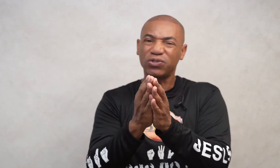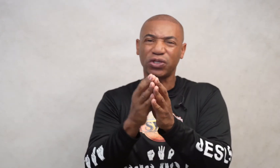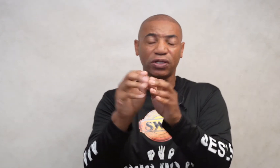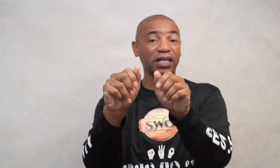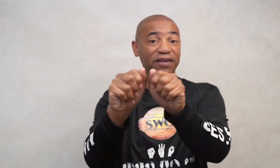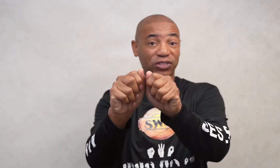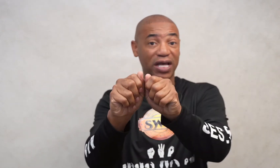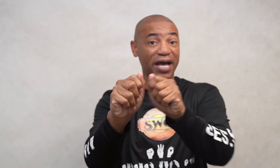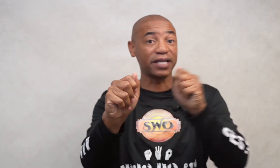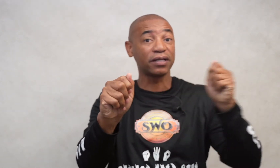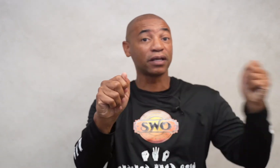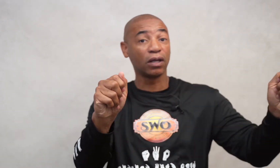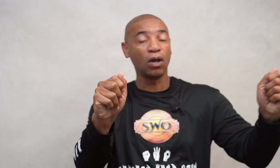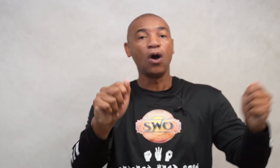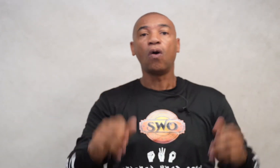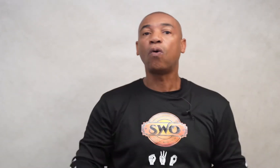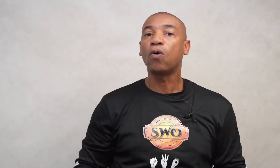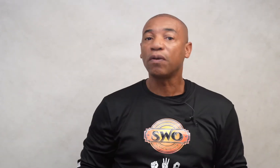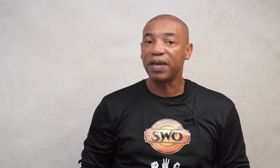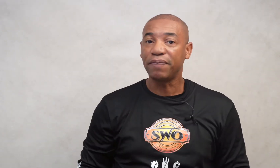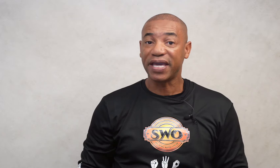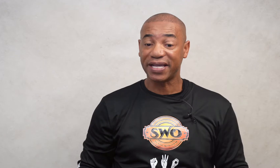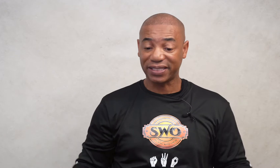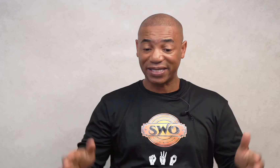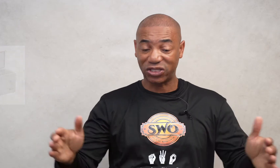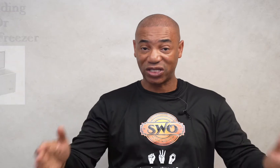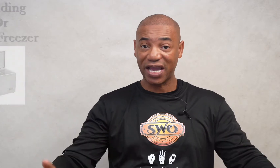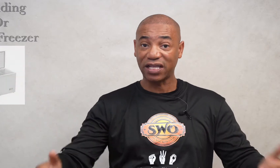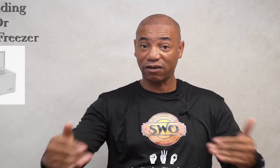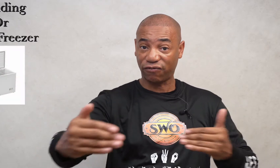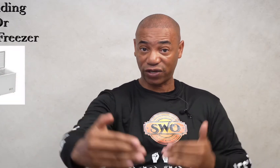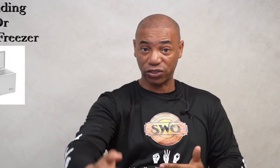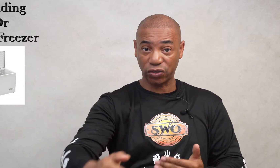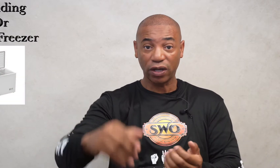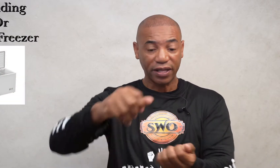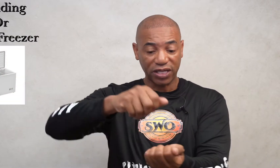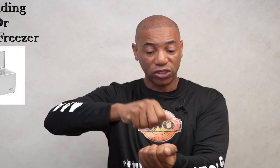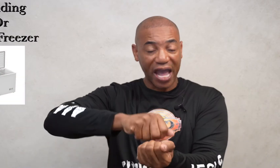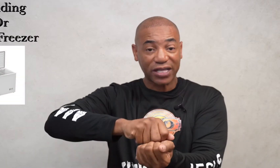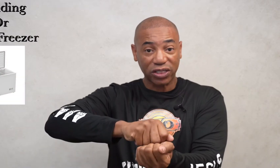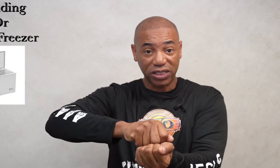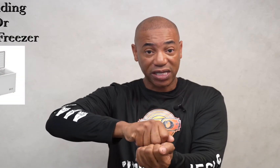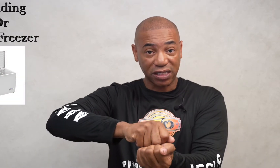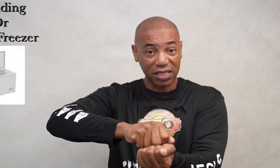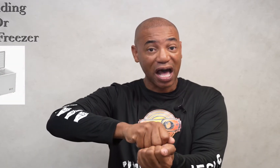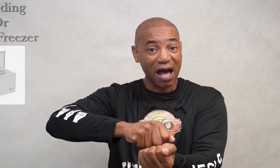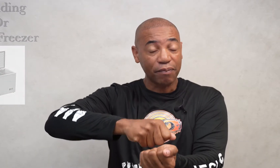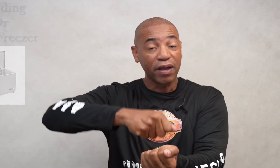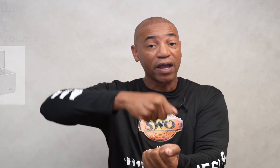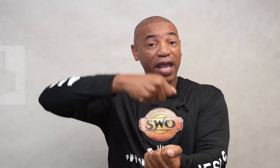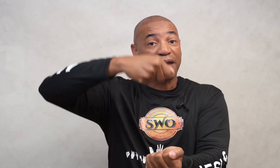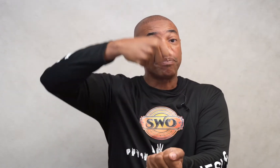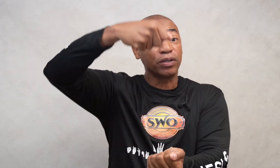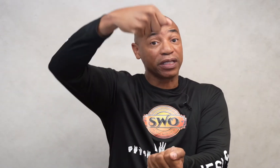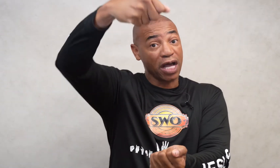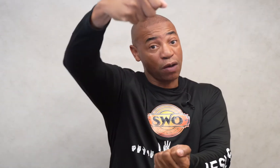on the left side. Or maybe it's a standing freezer that you actually take the top and pull it